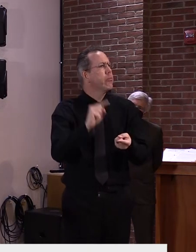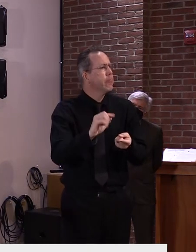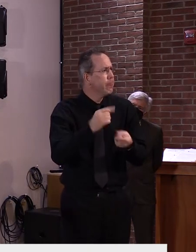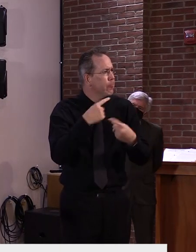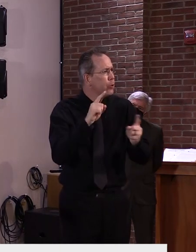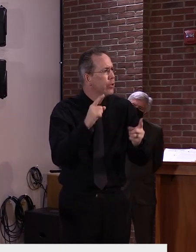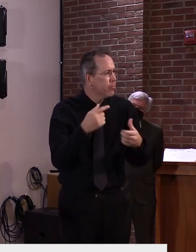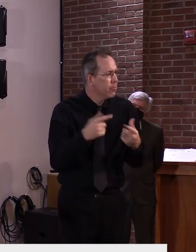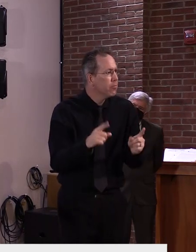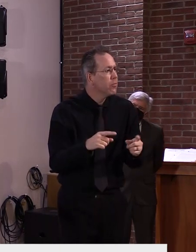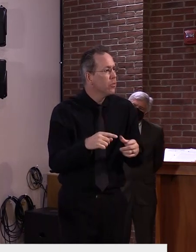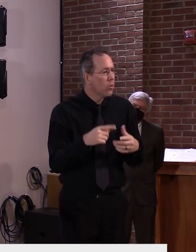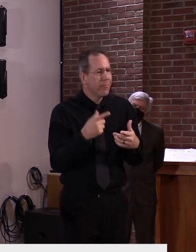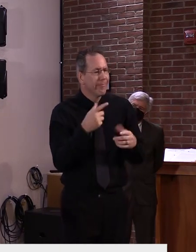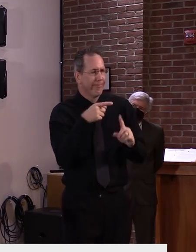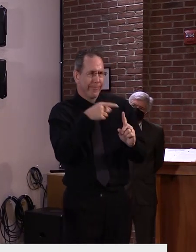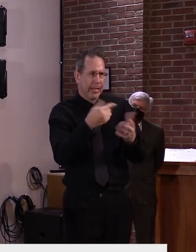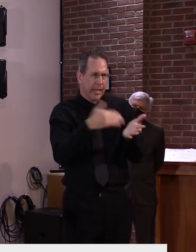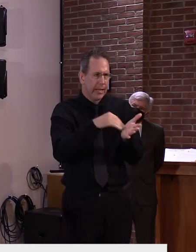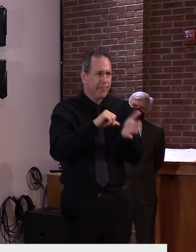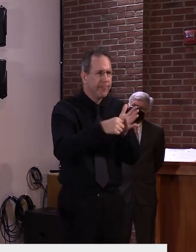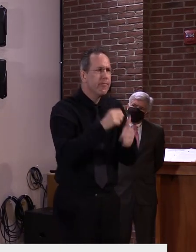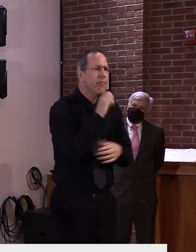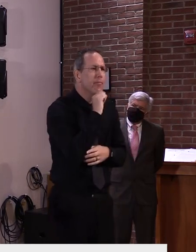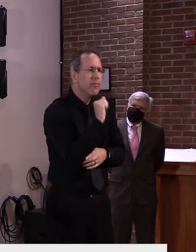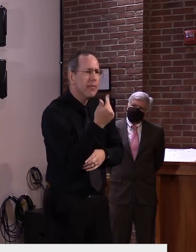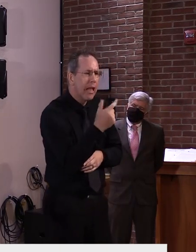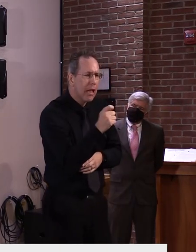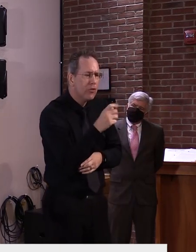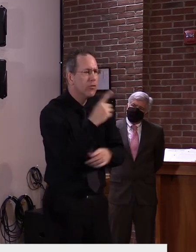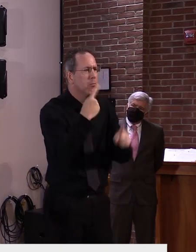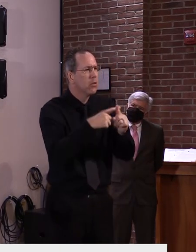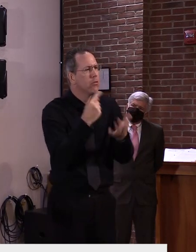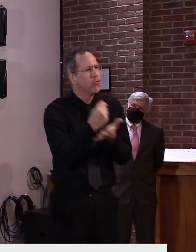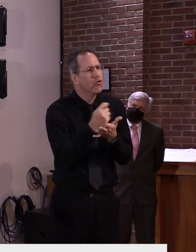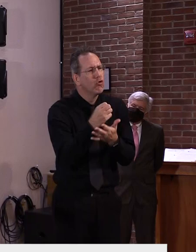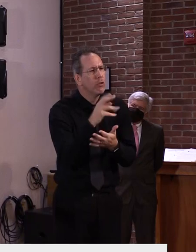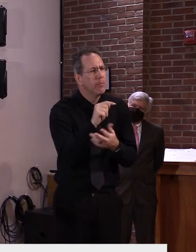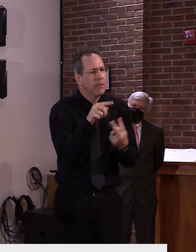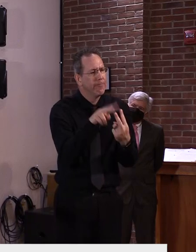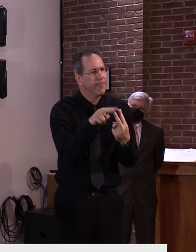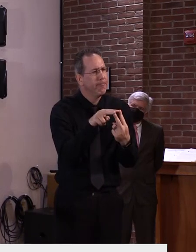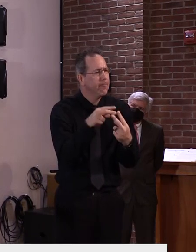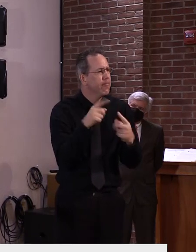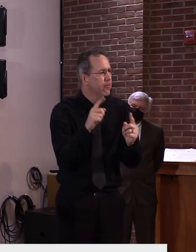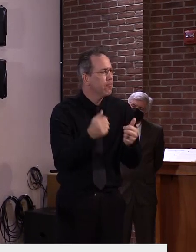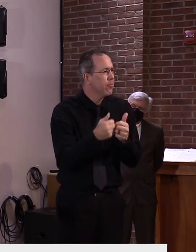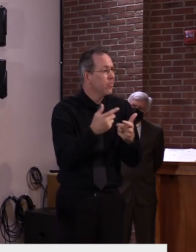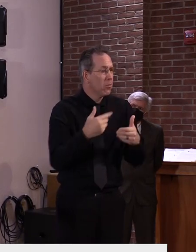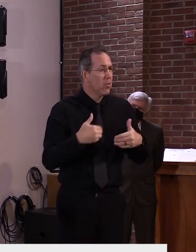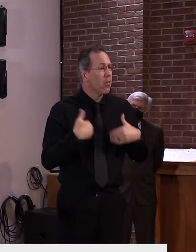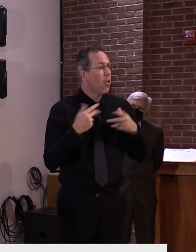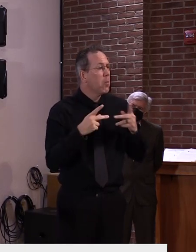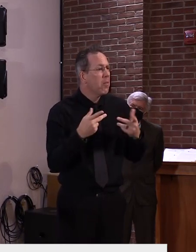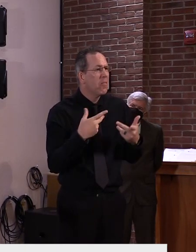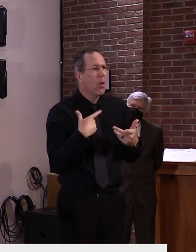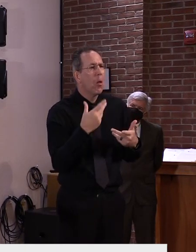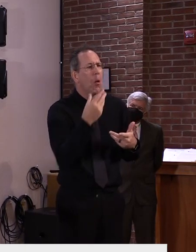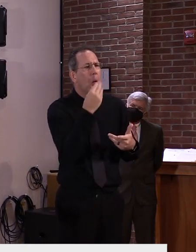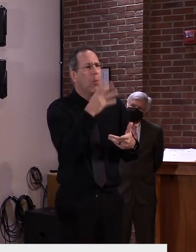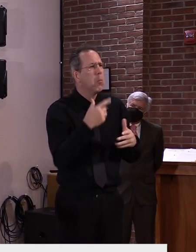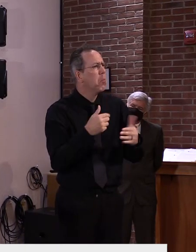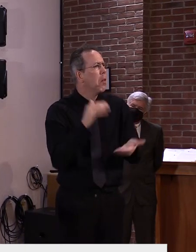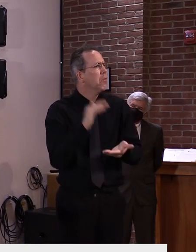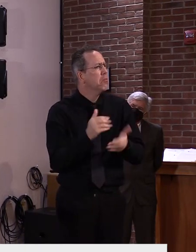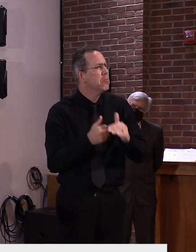numbers in youth involves the fact that they are less likely to get hospitalized at all. But having said all of